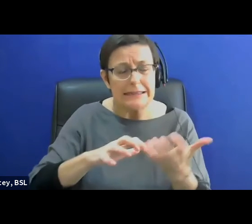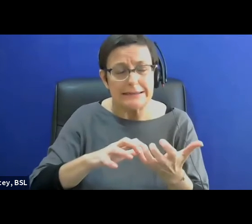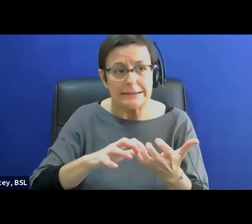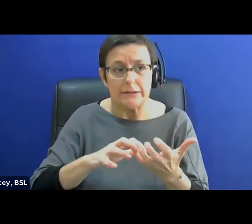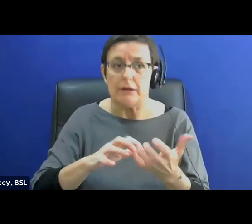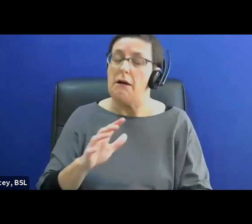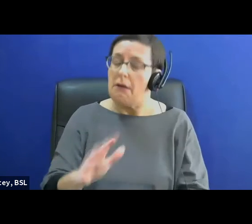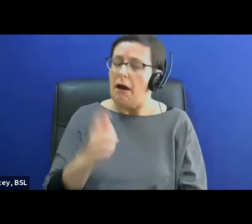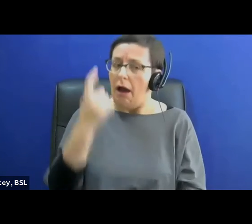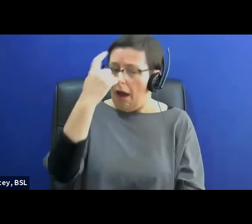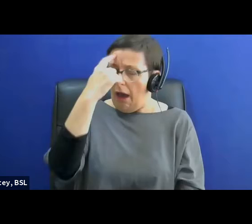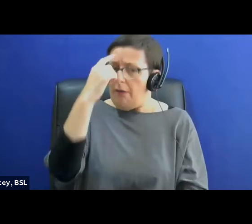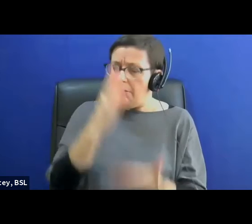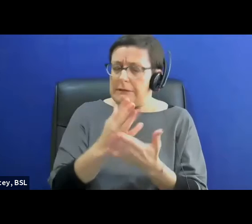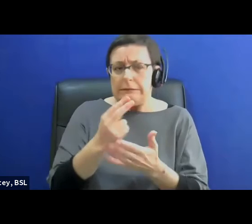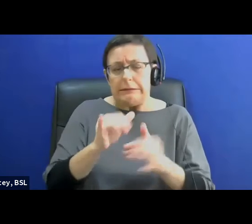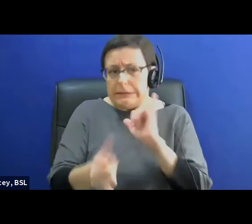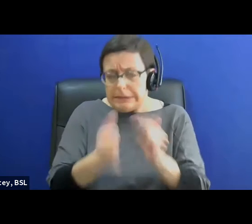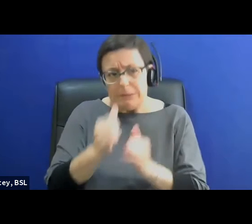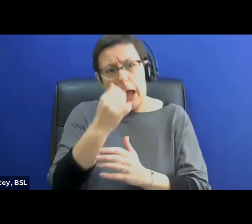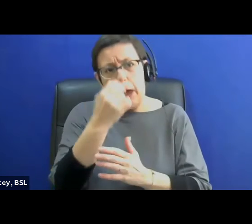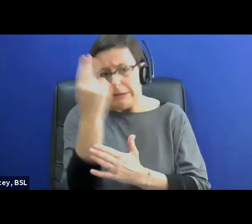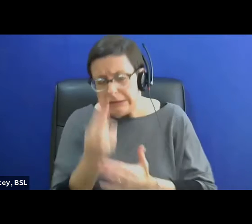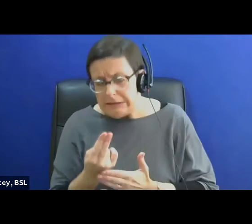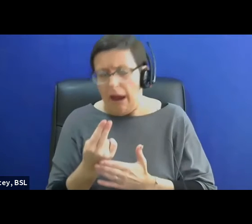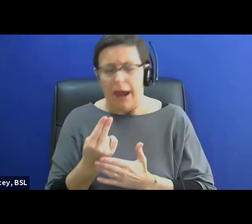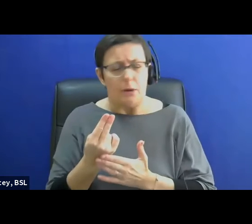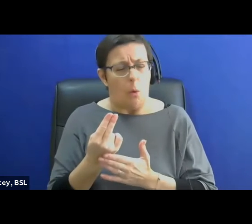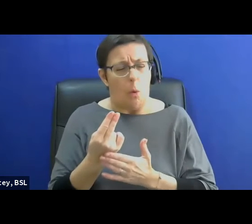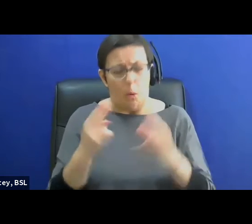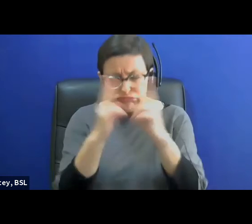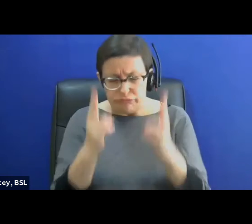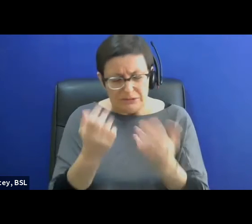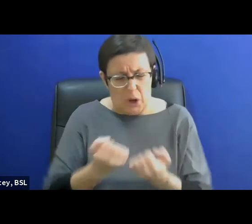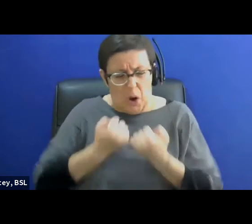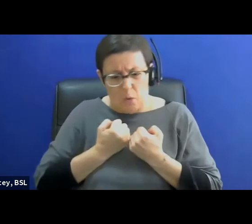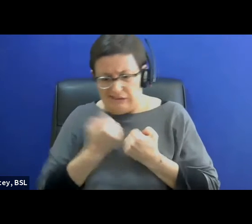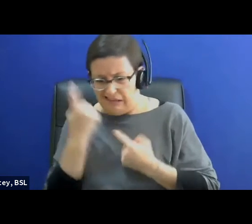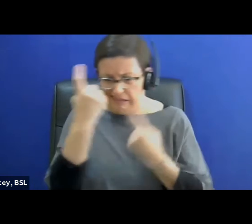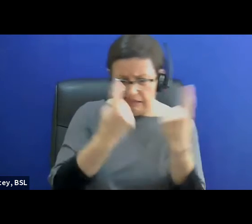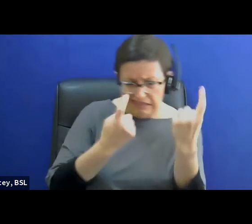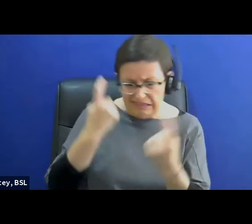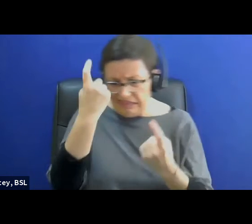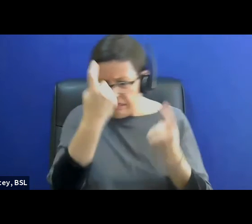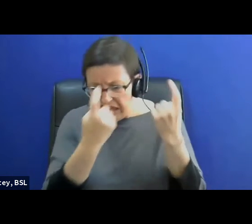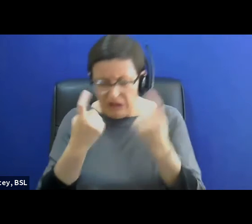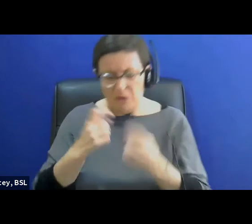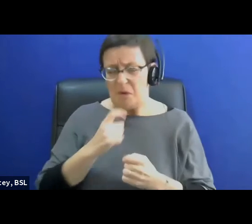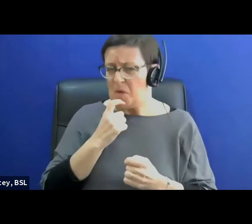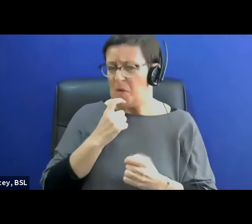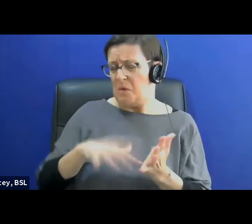this country, and also owners of properties and things like that, see what's impressed upon them by